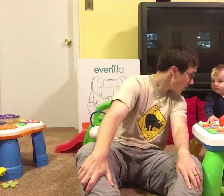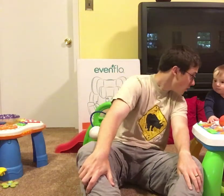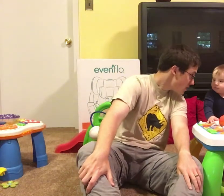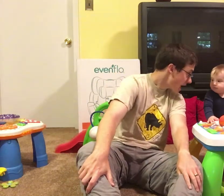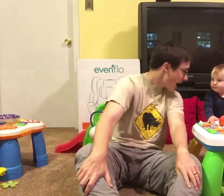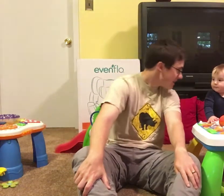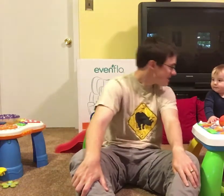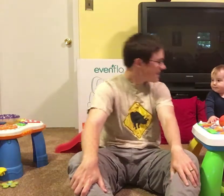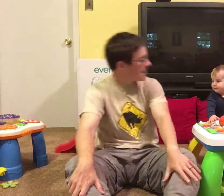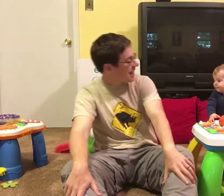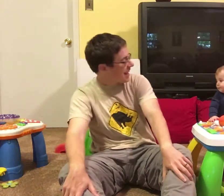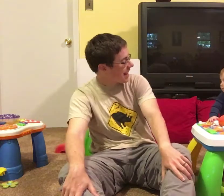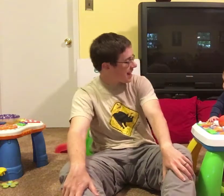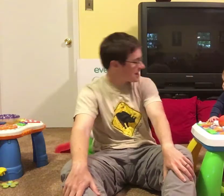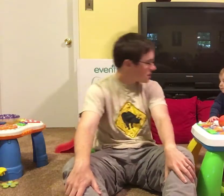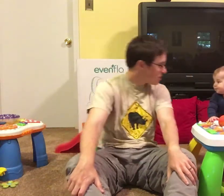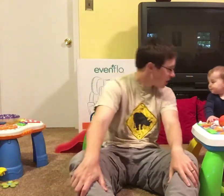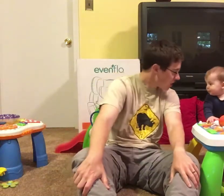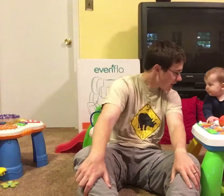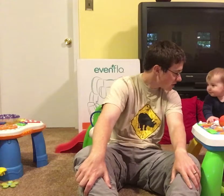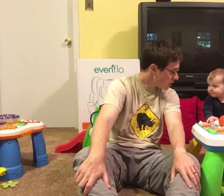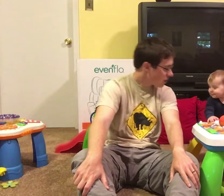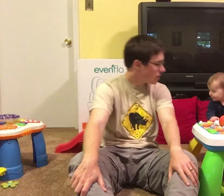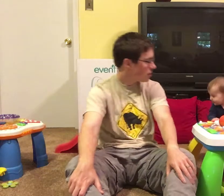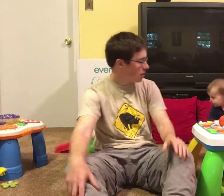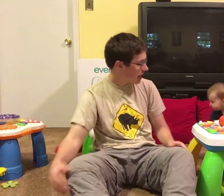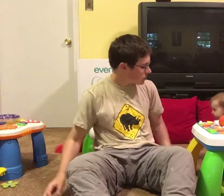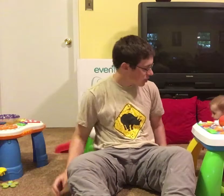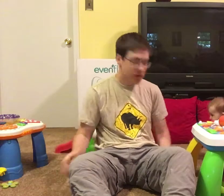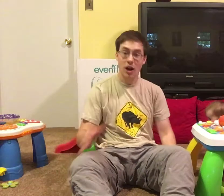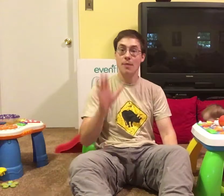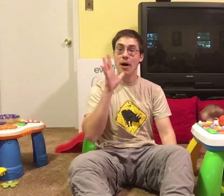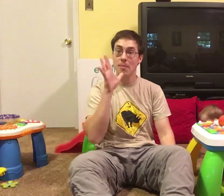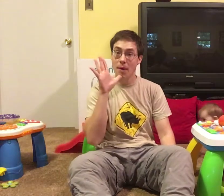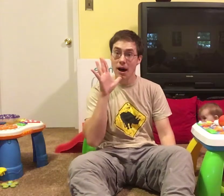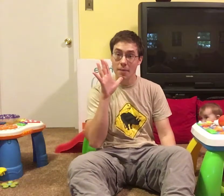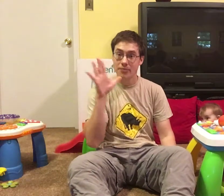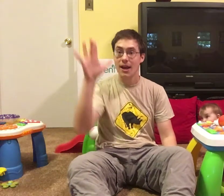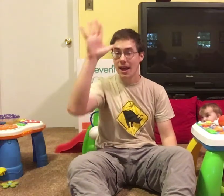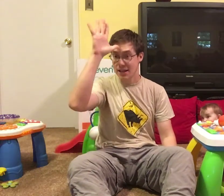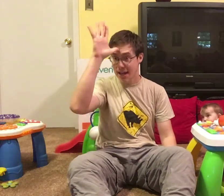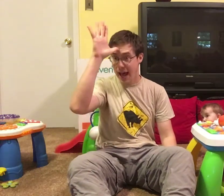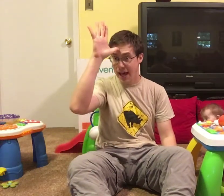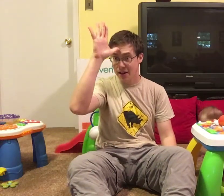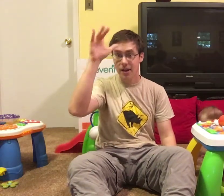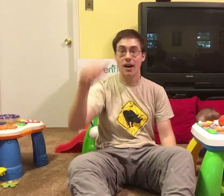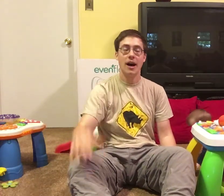new signs. And just to build on last week, you know, last week we talked about mom and dad.